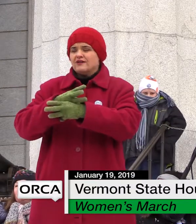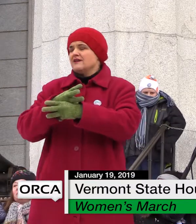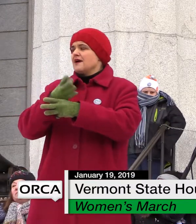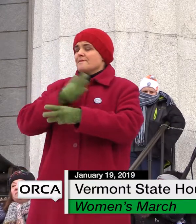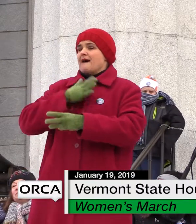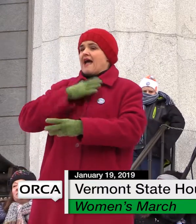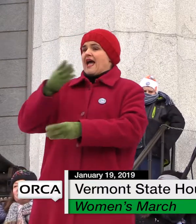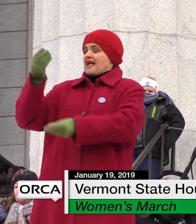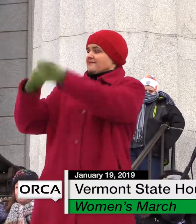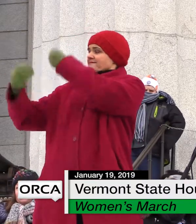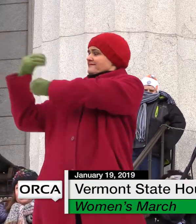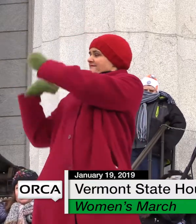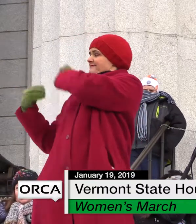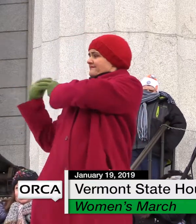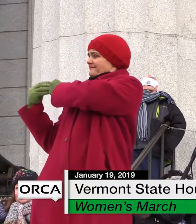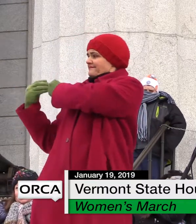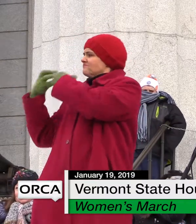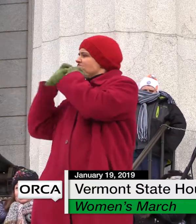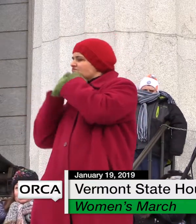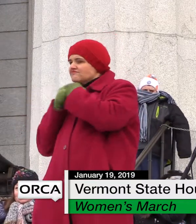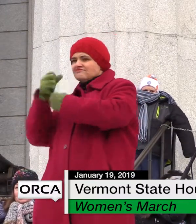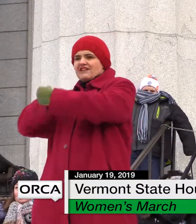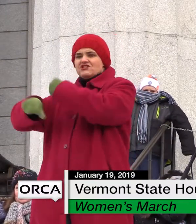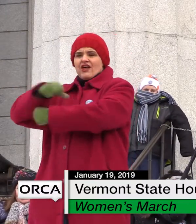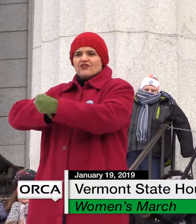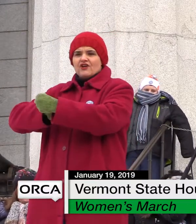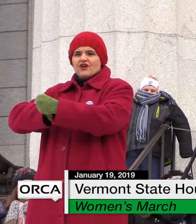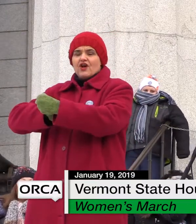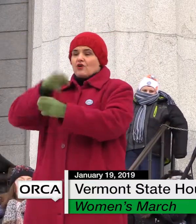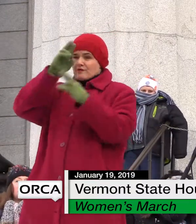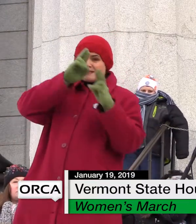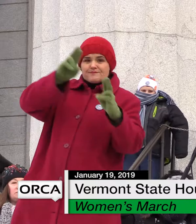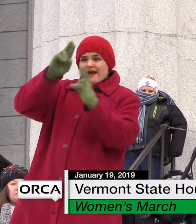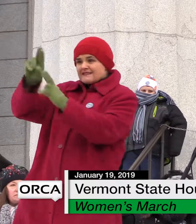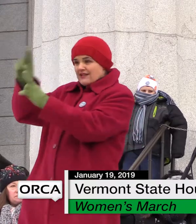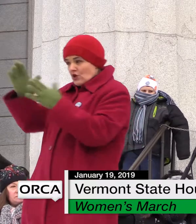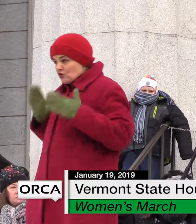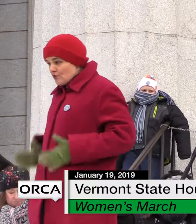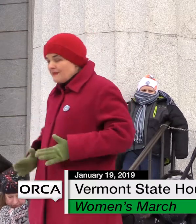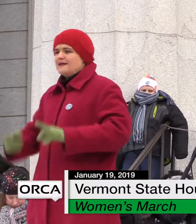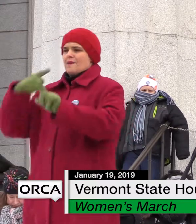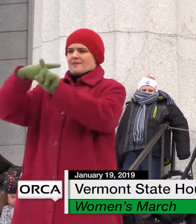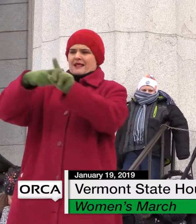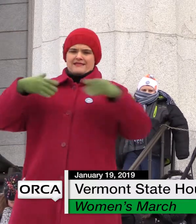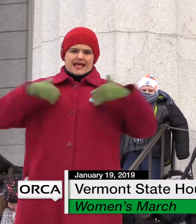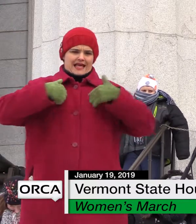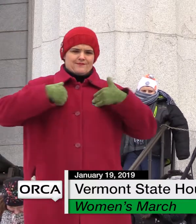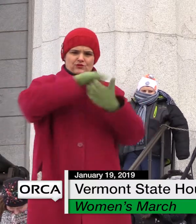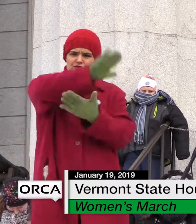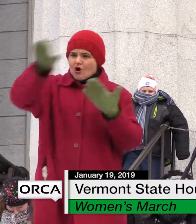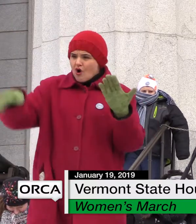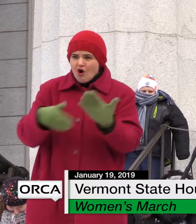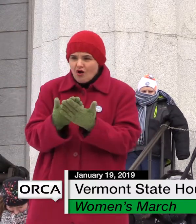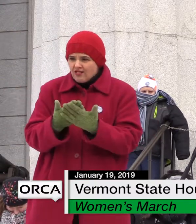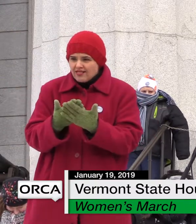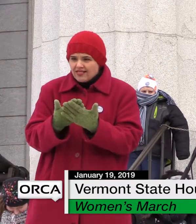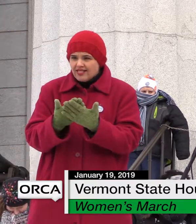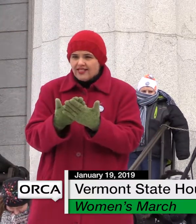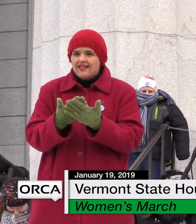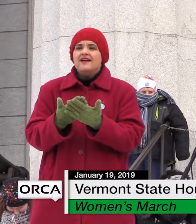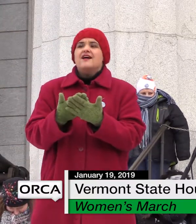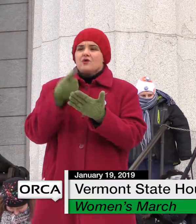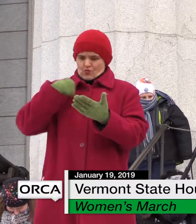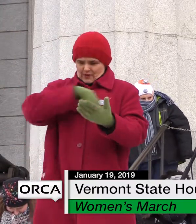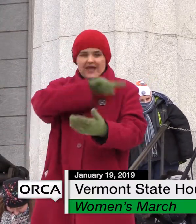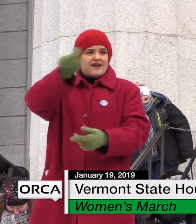from our non-human relatives to our human relatives, all of us. Come back to the circle of creation. There is a place